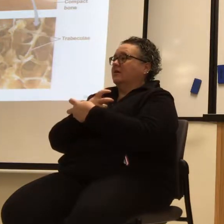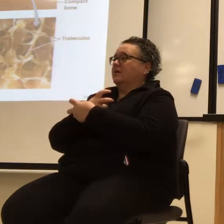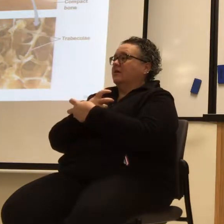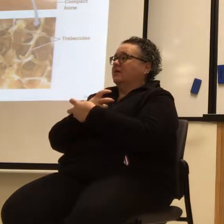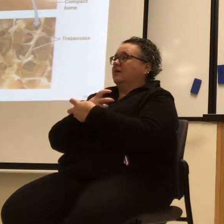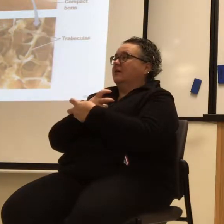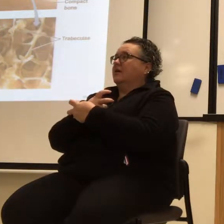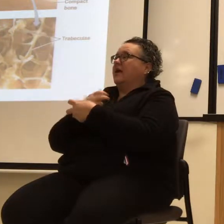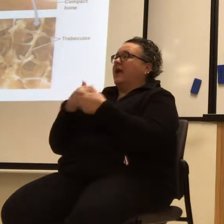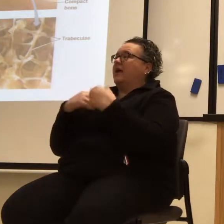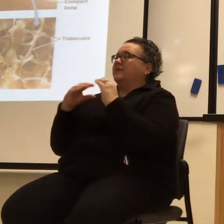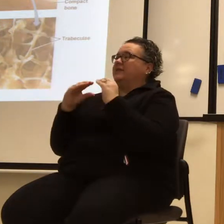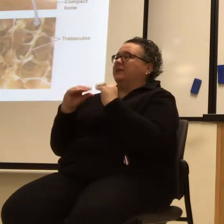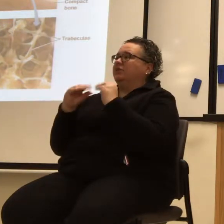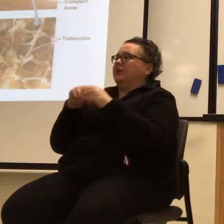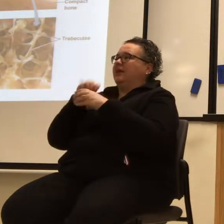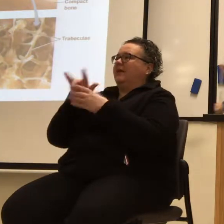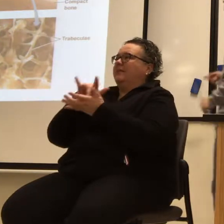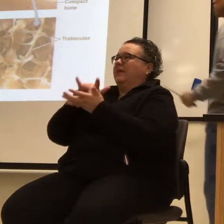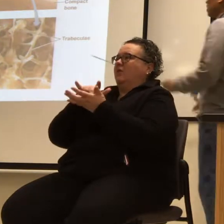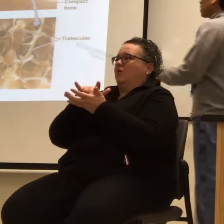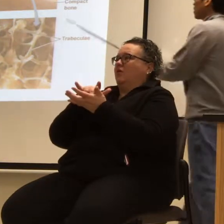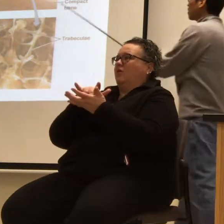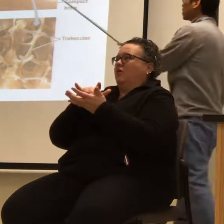have spongy bone in the middle,